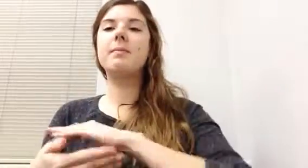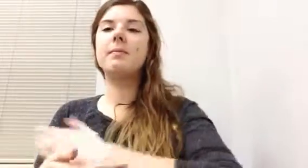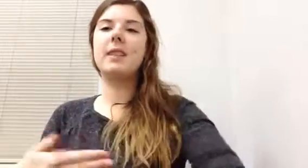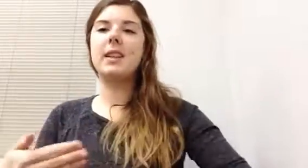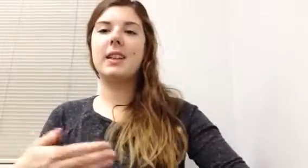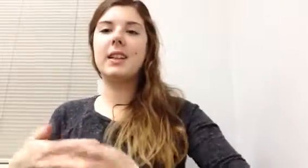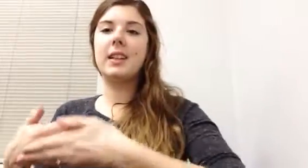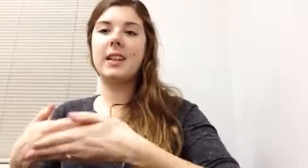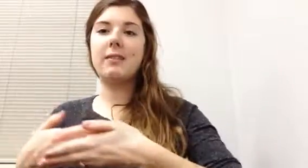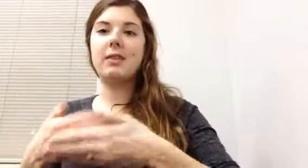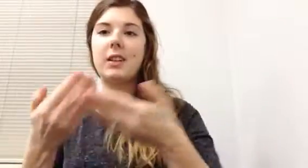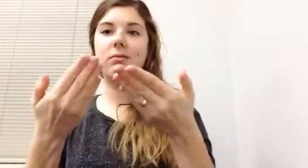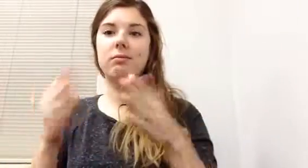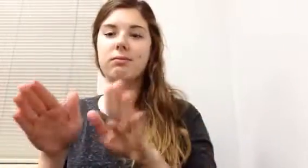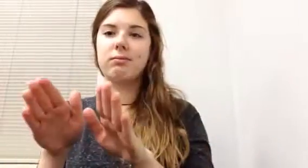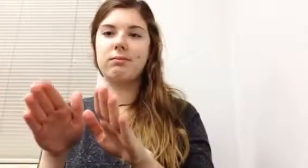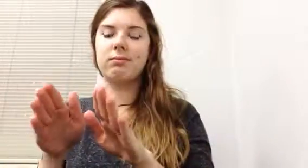die, then you have a better system.